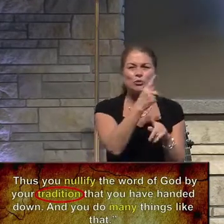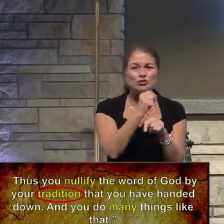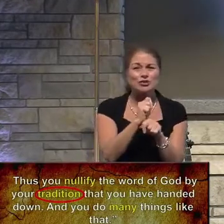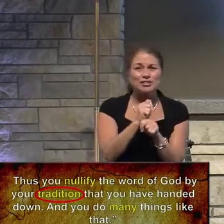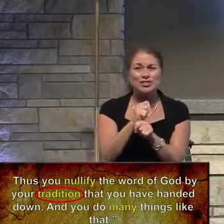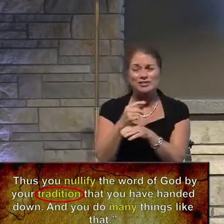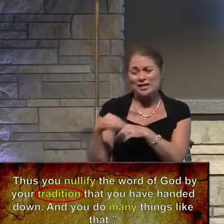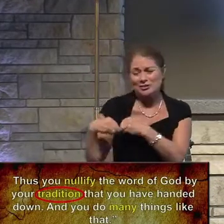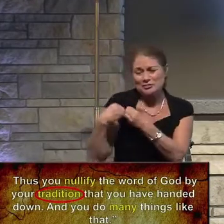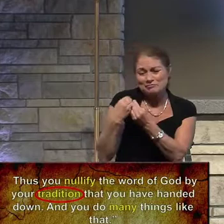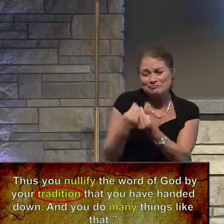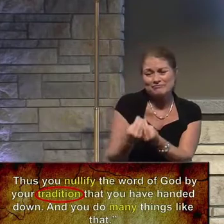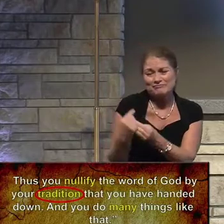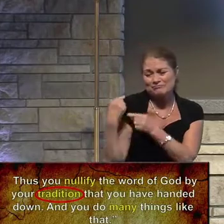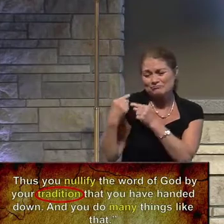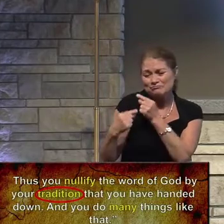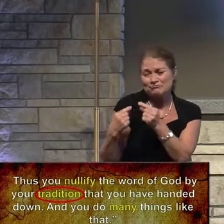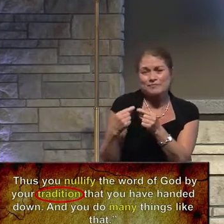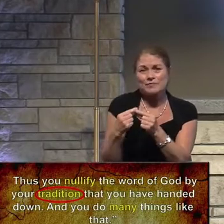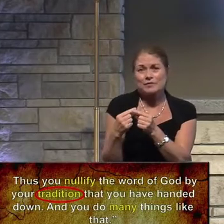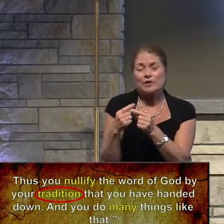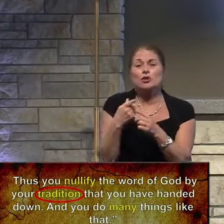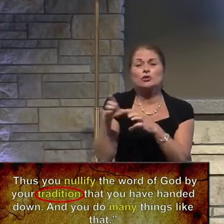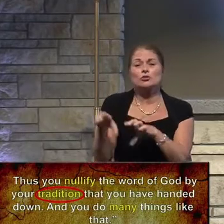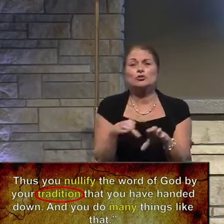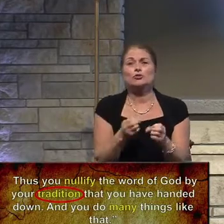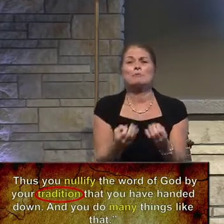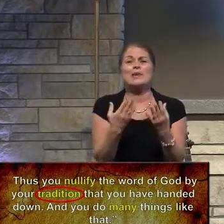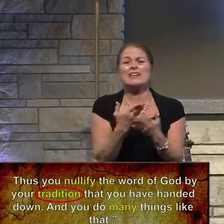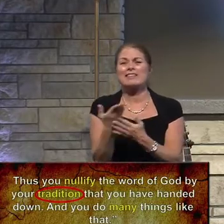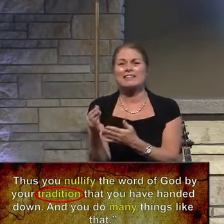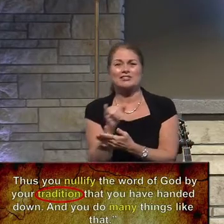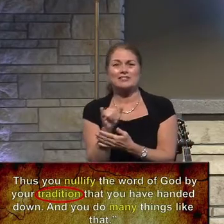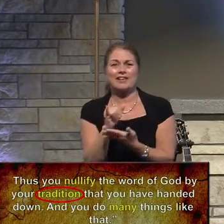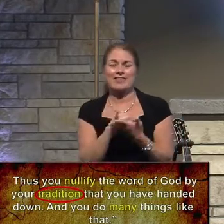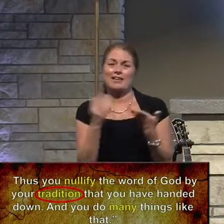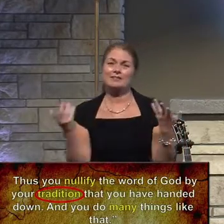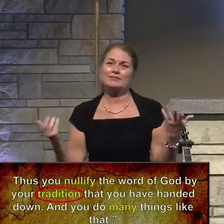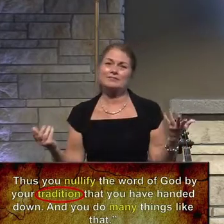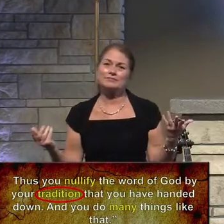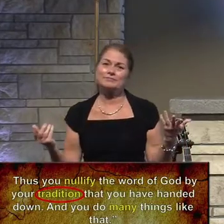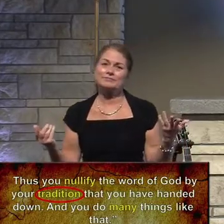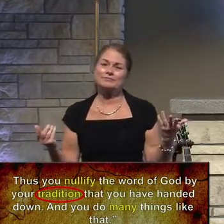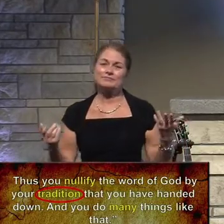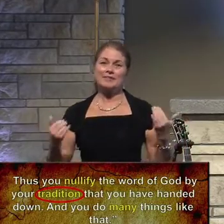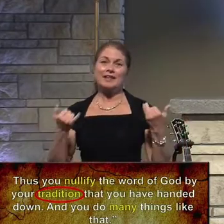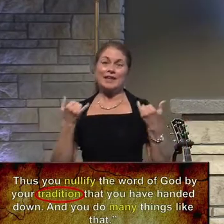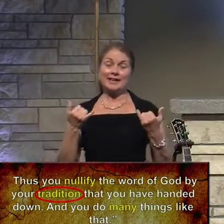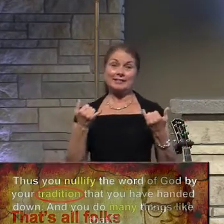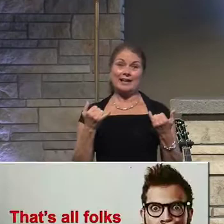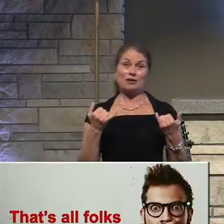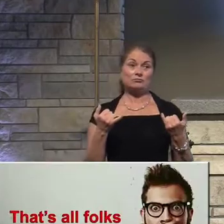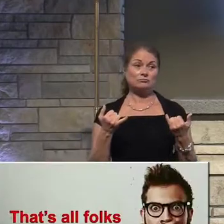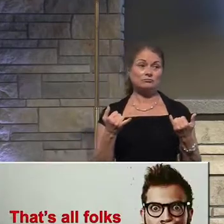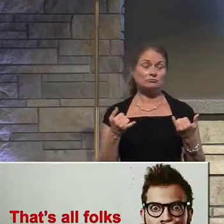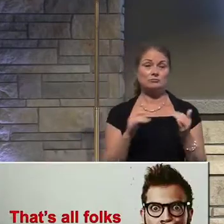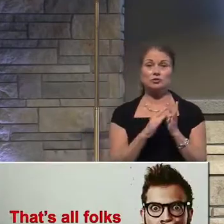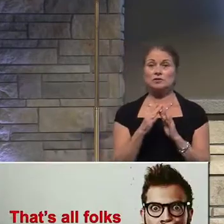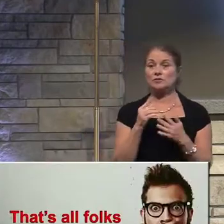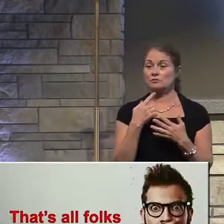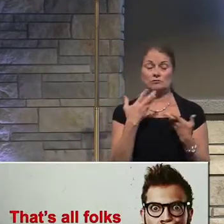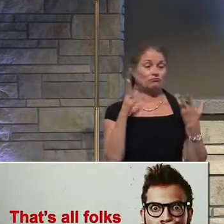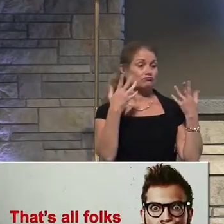handed down, and you do many things like that. And all of a sudden, it was like he was done talking to the